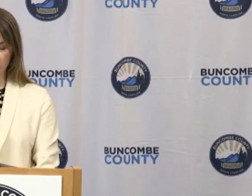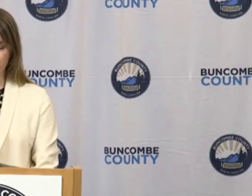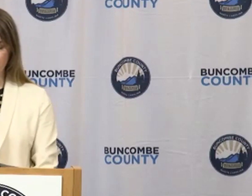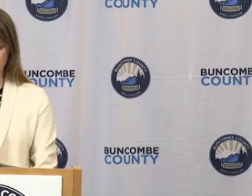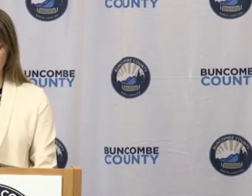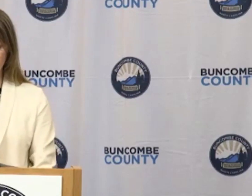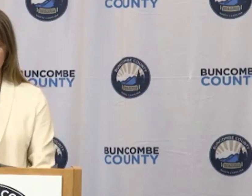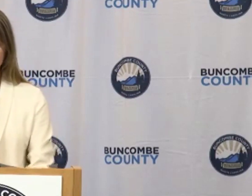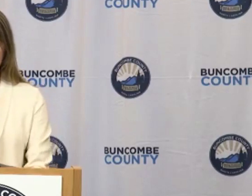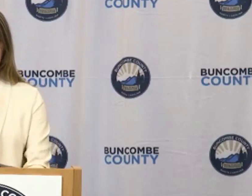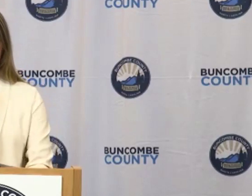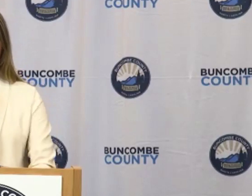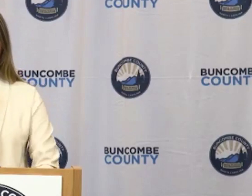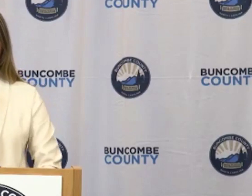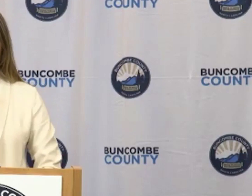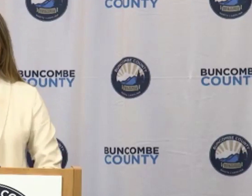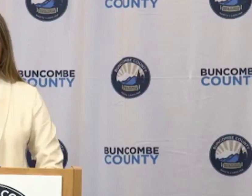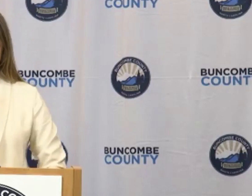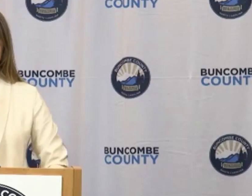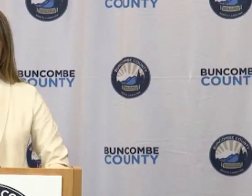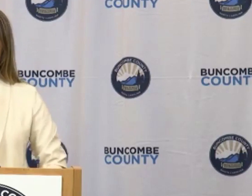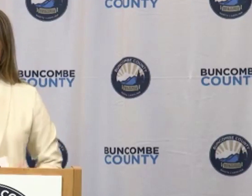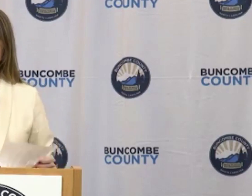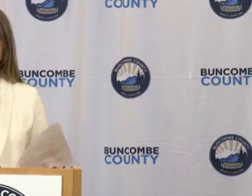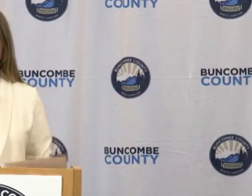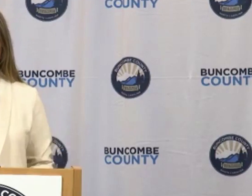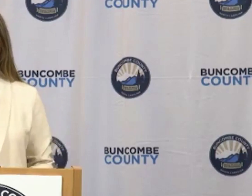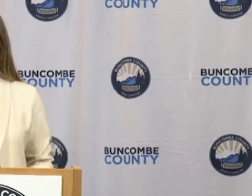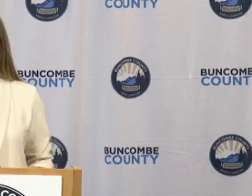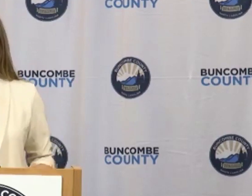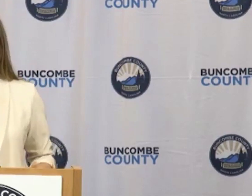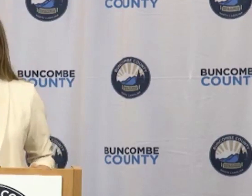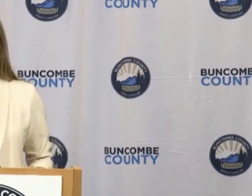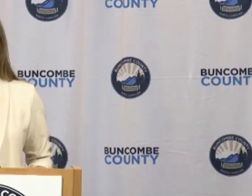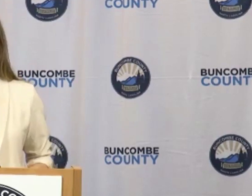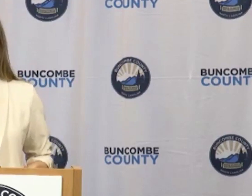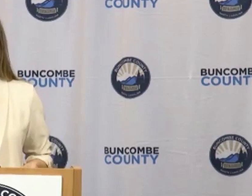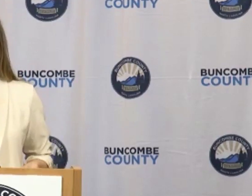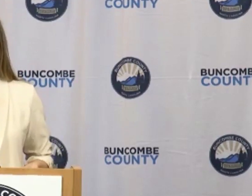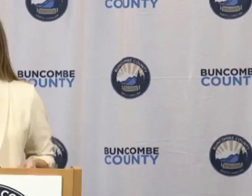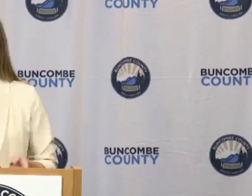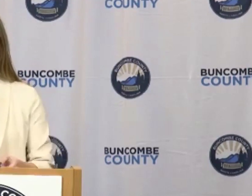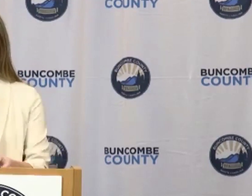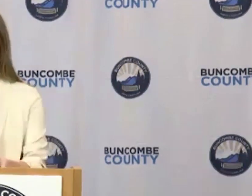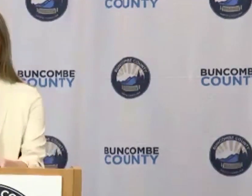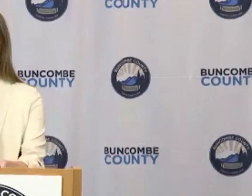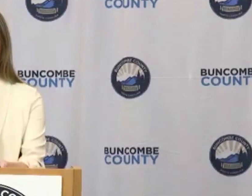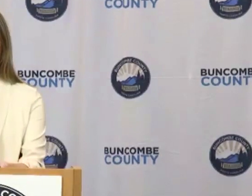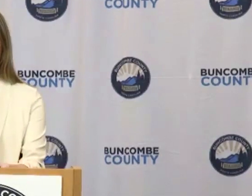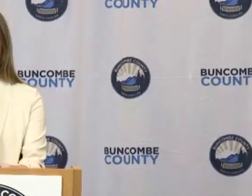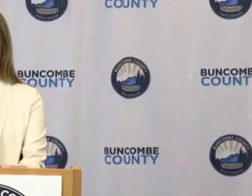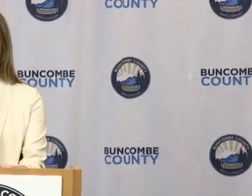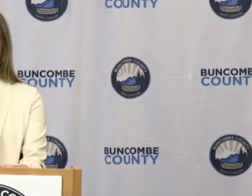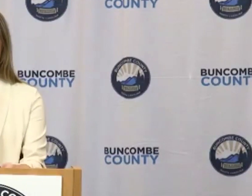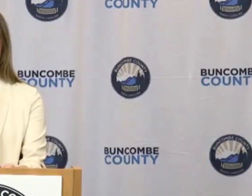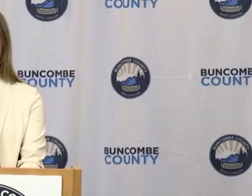recreational vehicle that keeps you near your home, job, or school. Funding can also include utilities such as